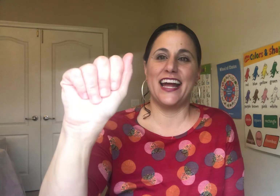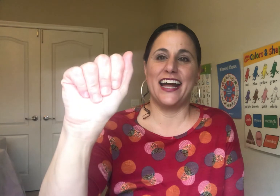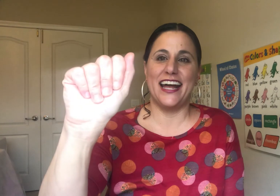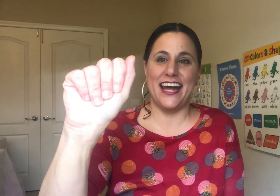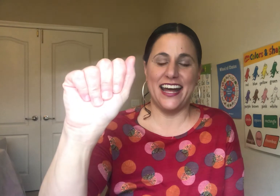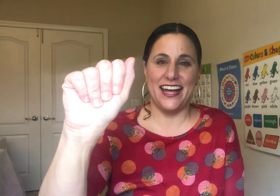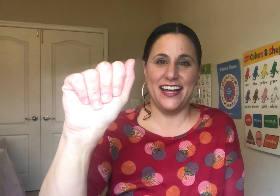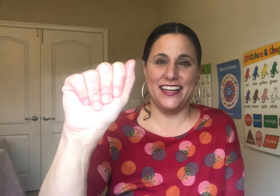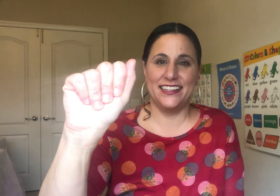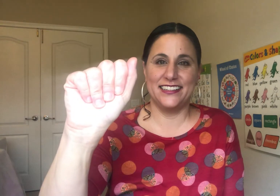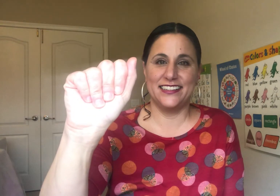A.